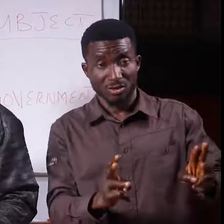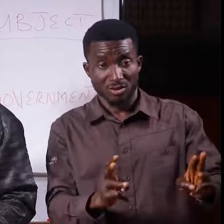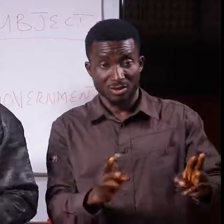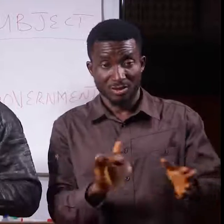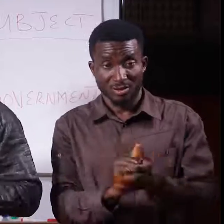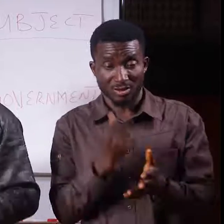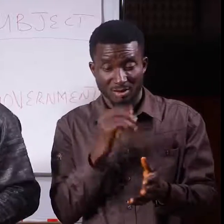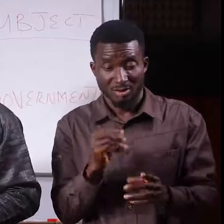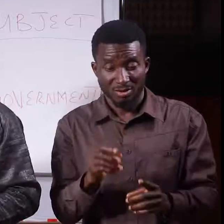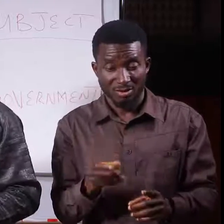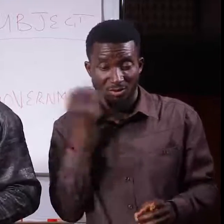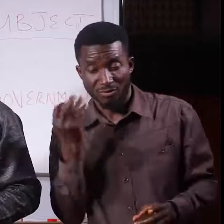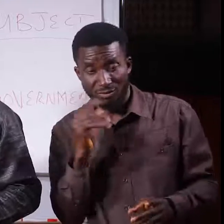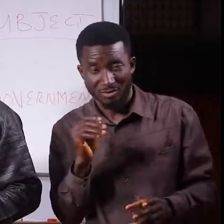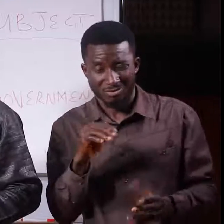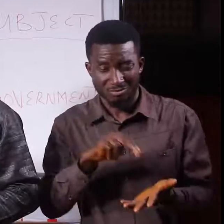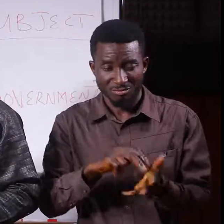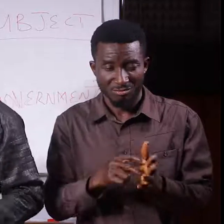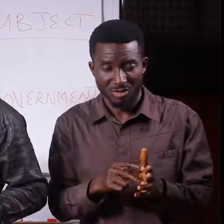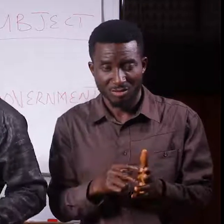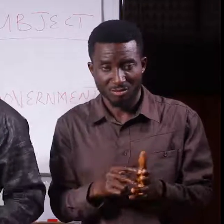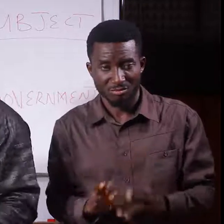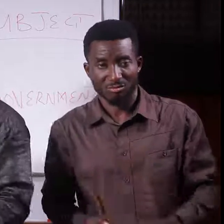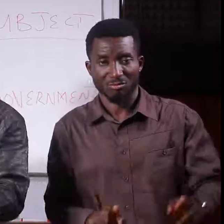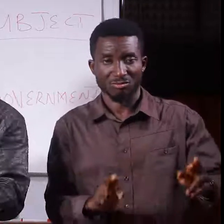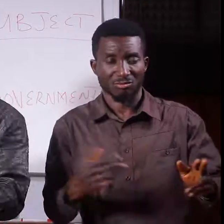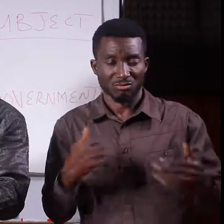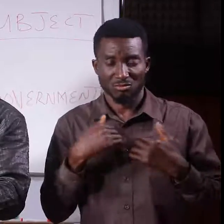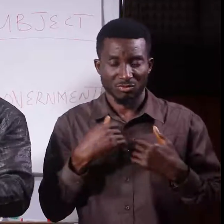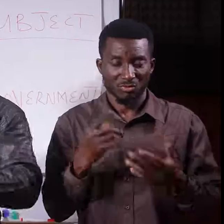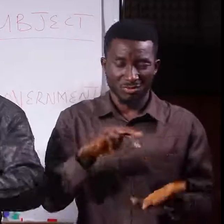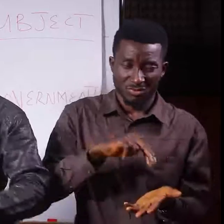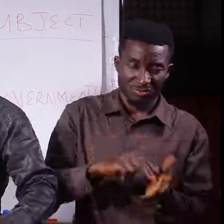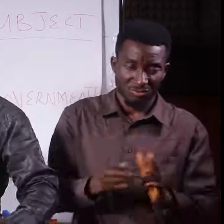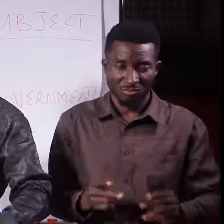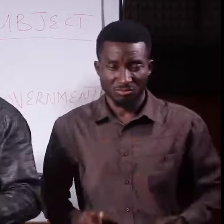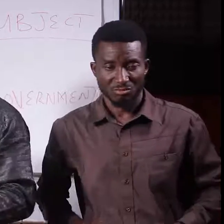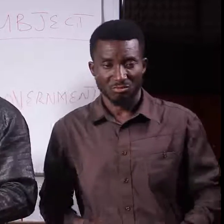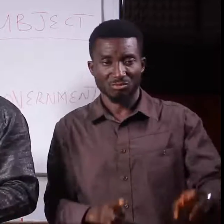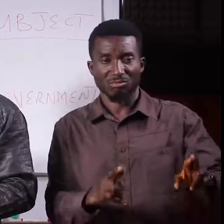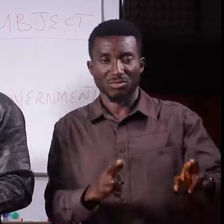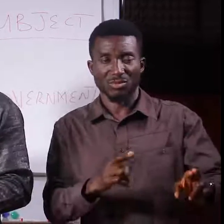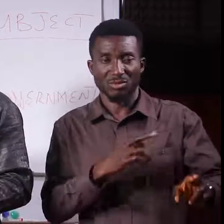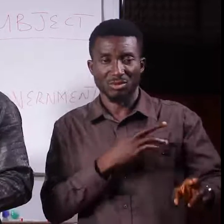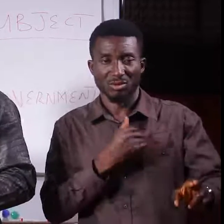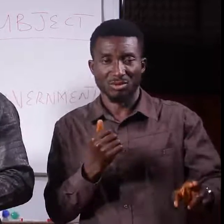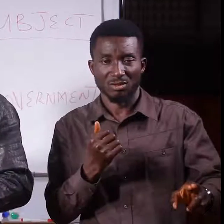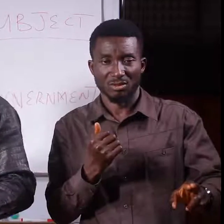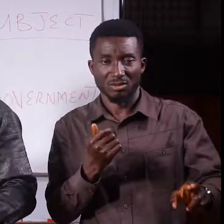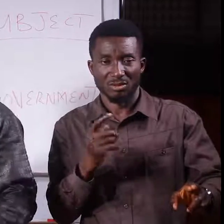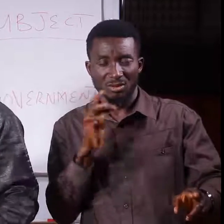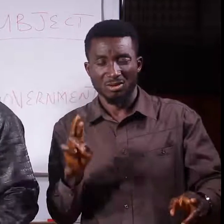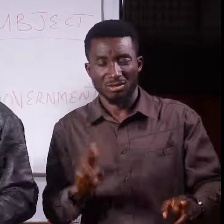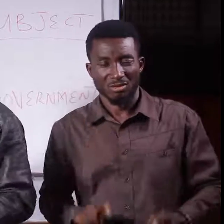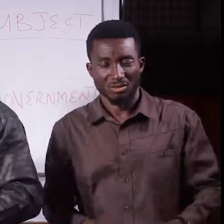the main street. We have the main street. The feeder roads are the